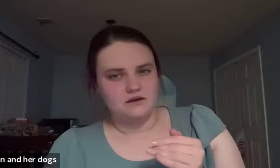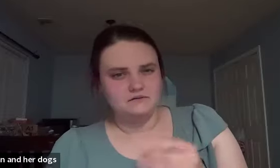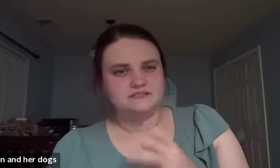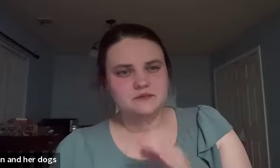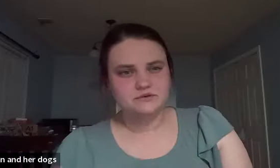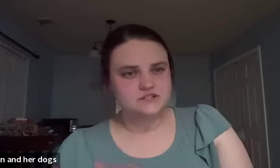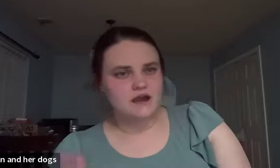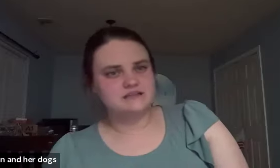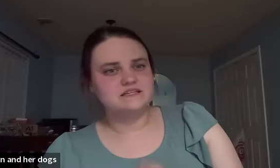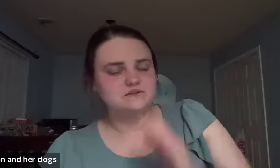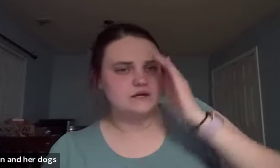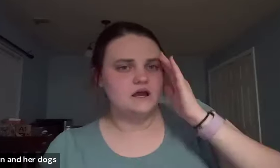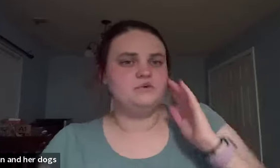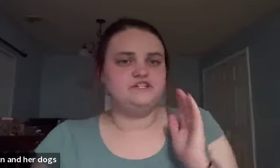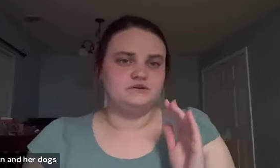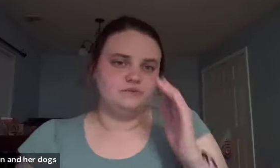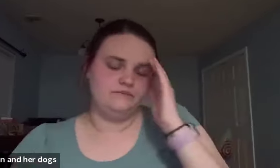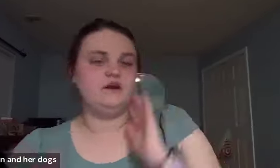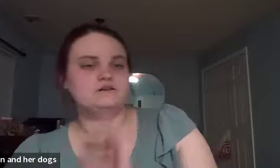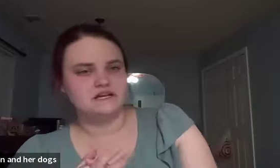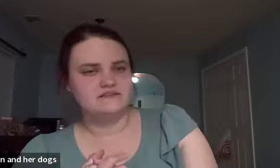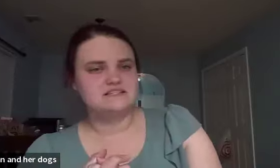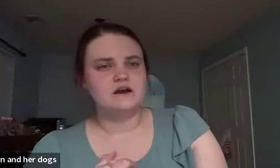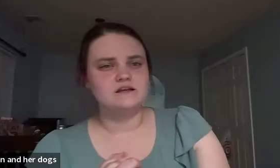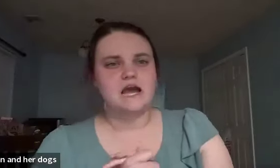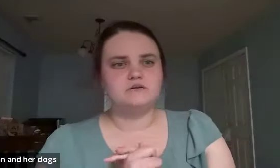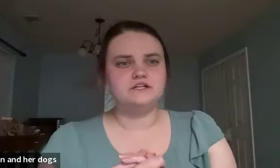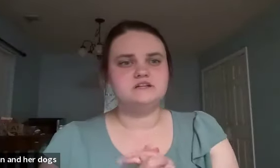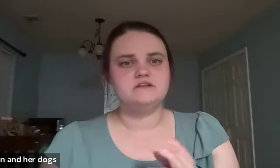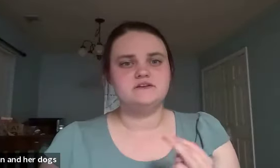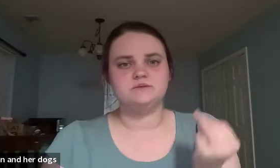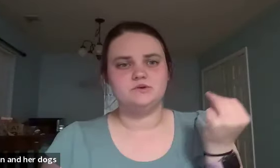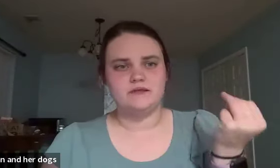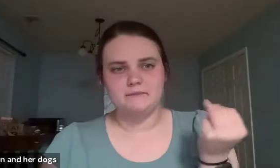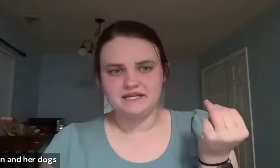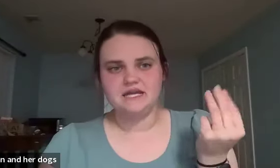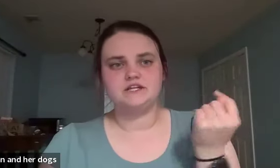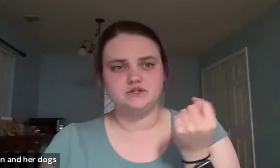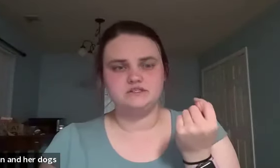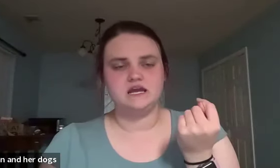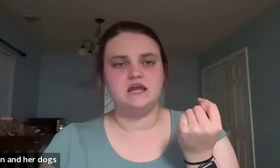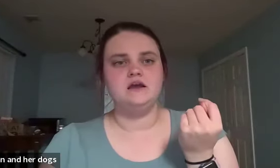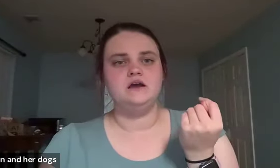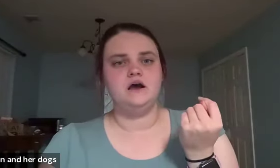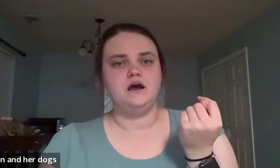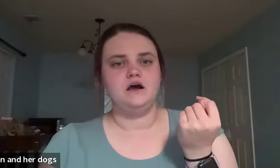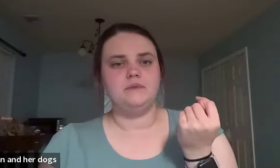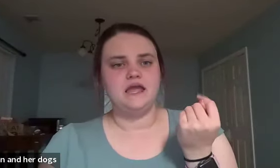Now, some people do ask this when we are signing these. They ask, how can you tell the difference between like Monday, Tuesday,